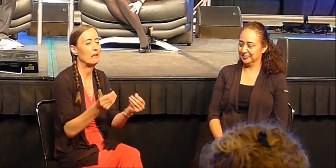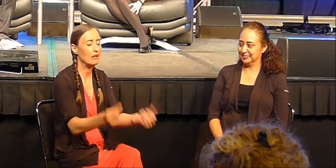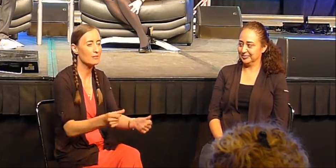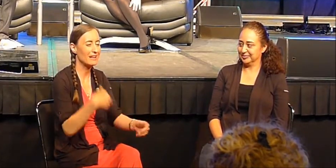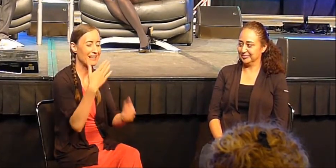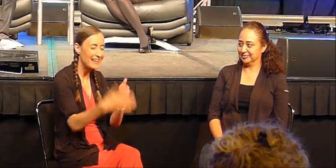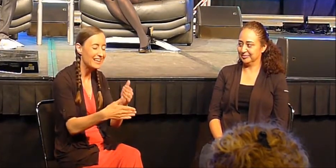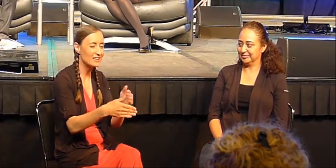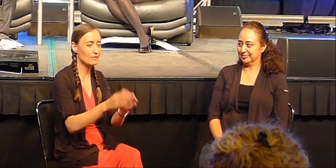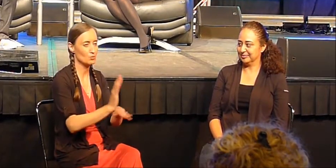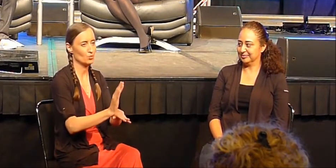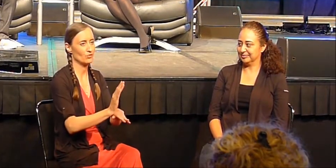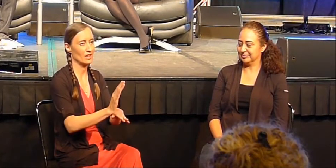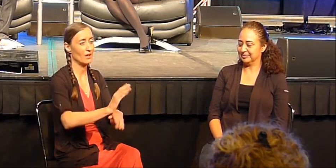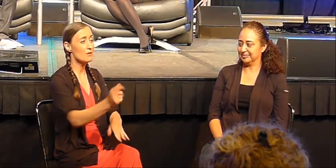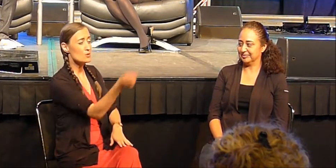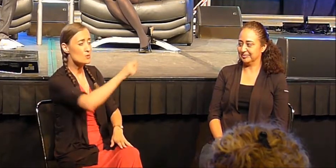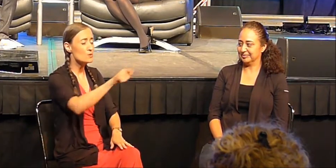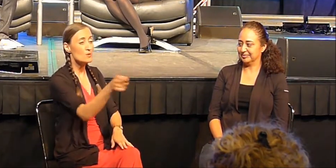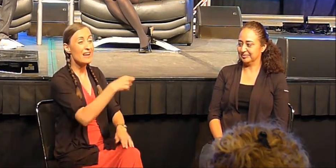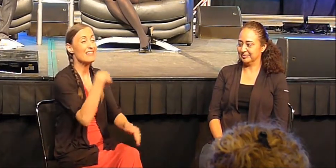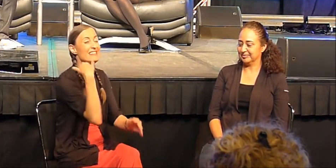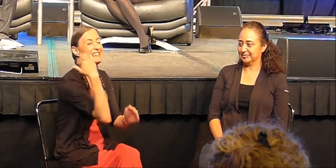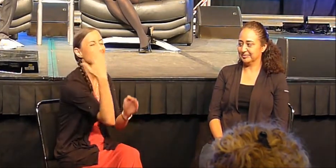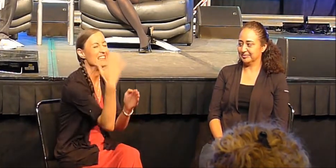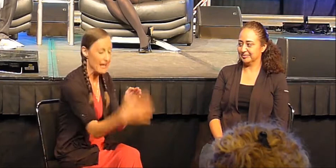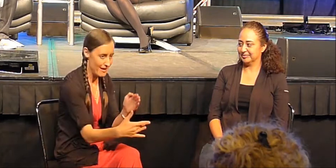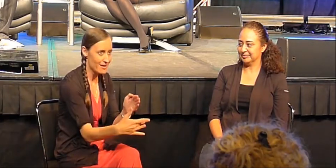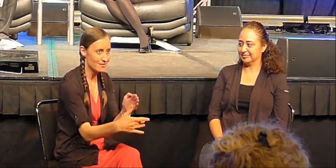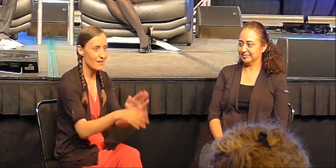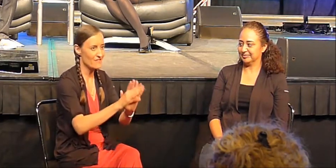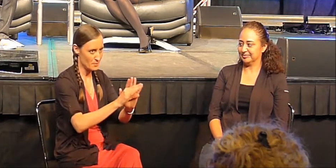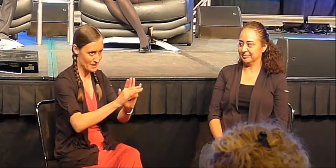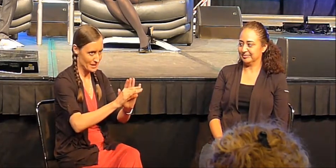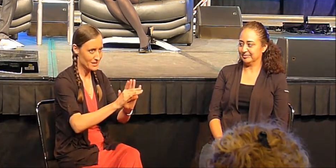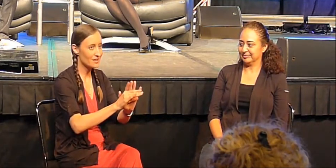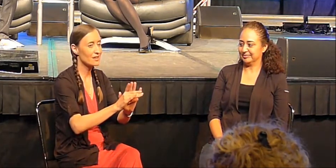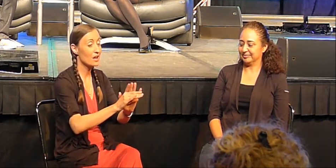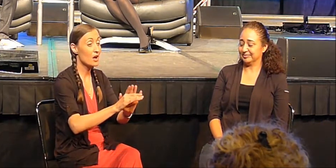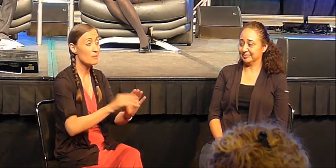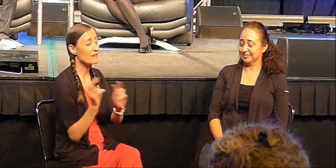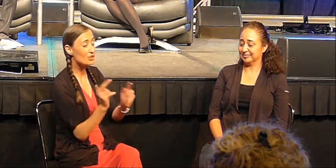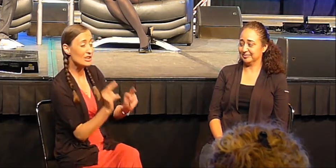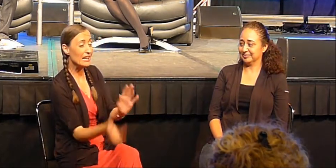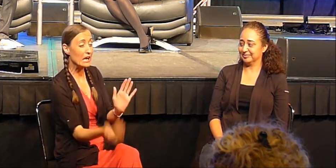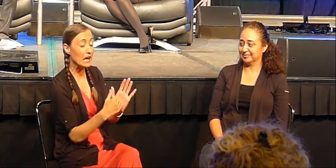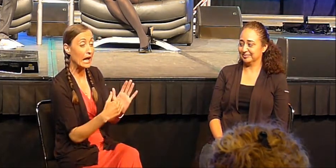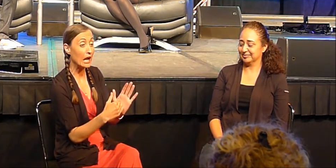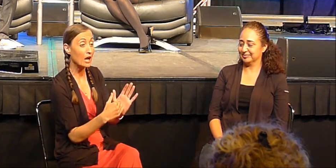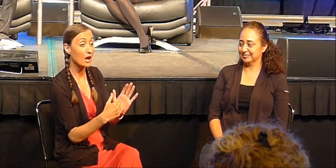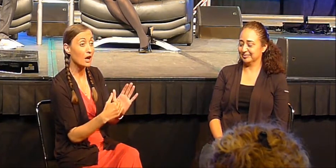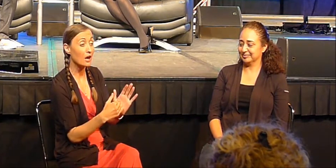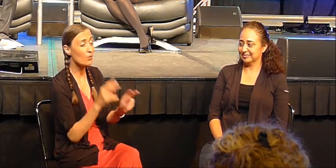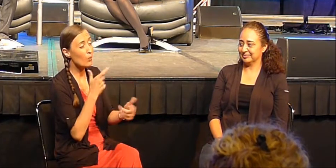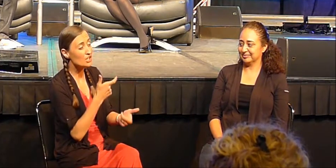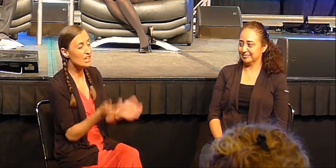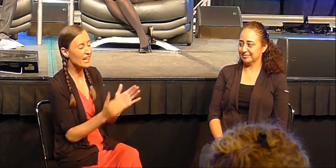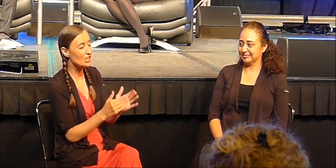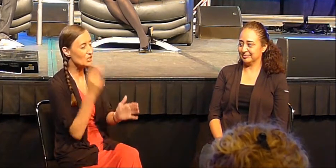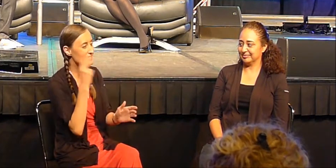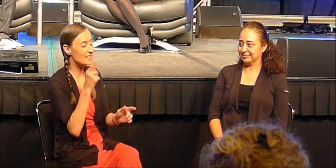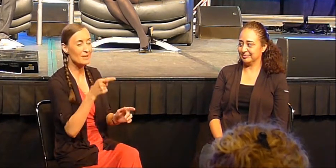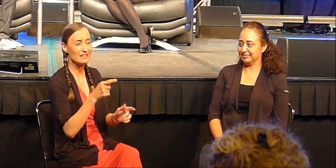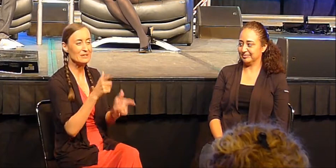is, we shot the sword fight scene at the very end of the film. But if you look at the film again, you'll see me hopping in a couple of scenes.